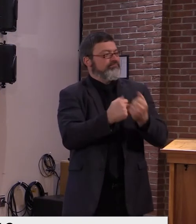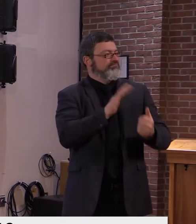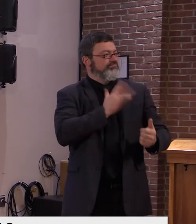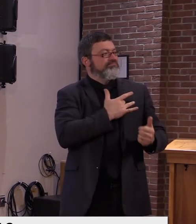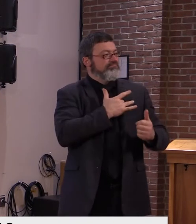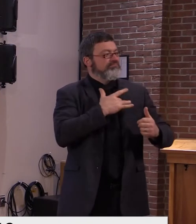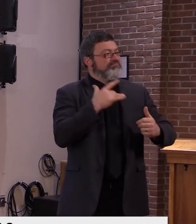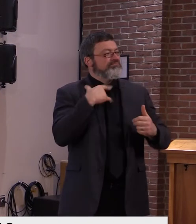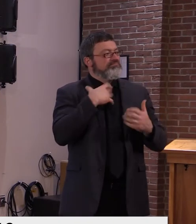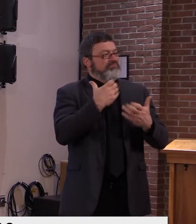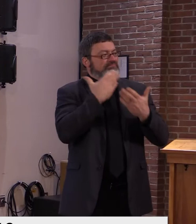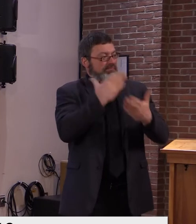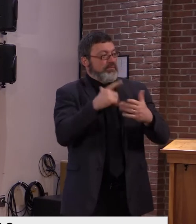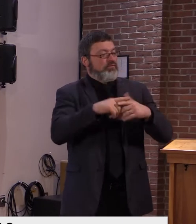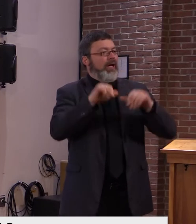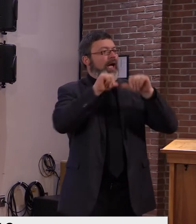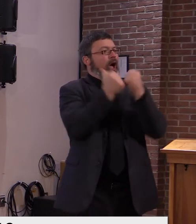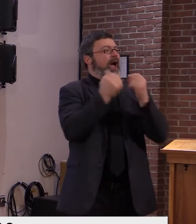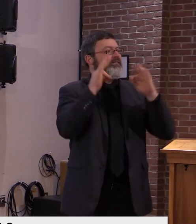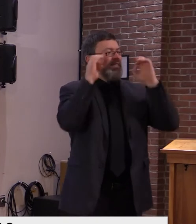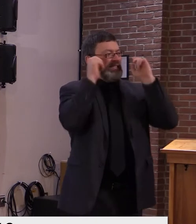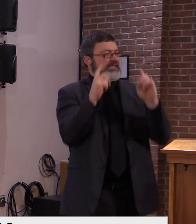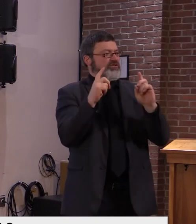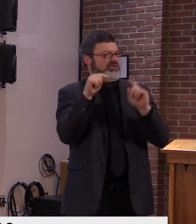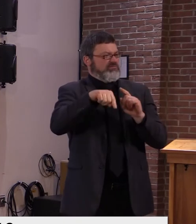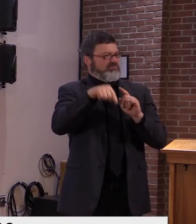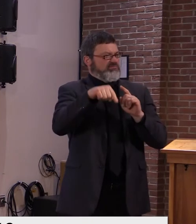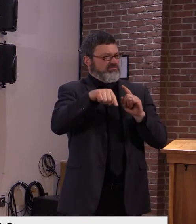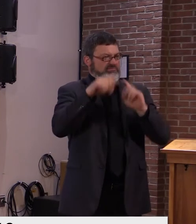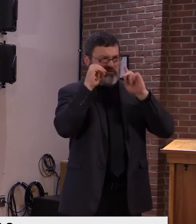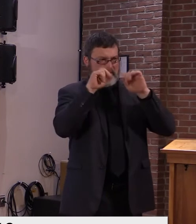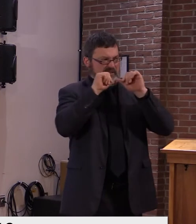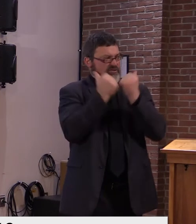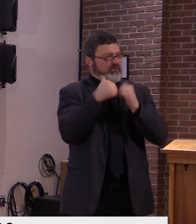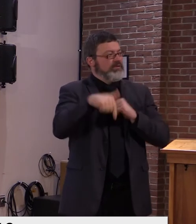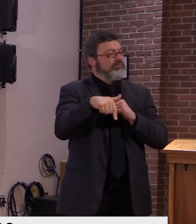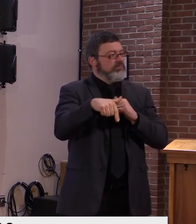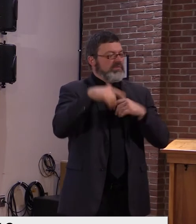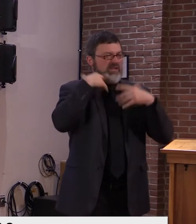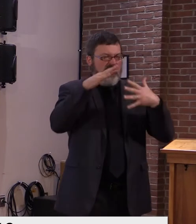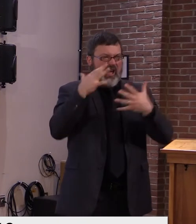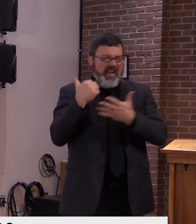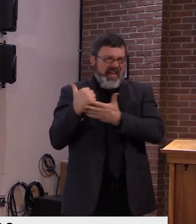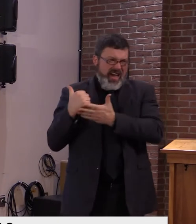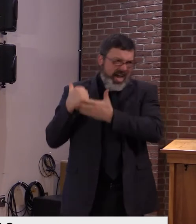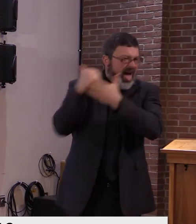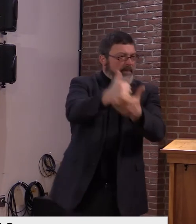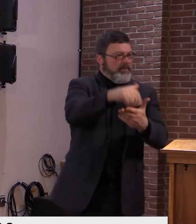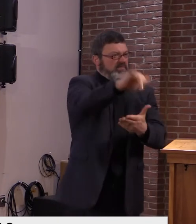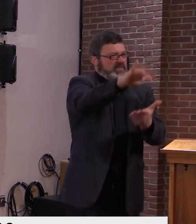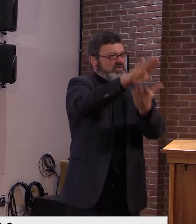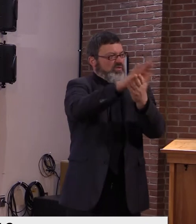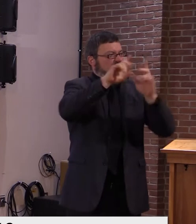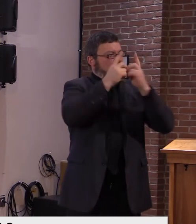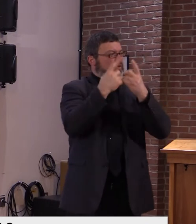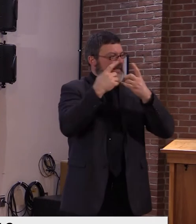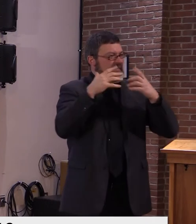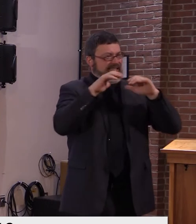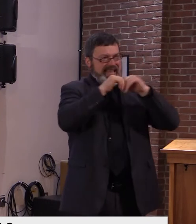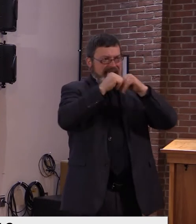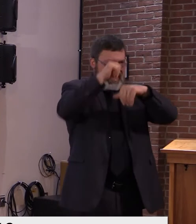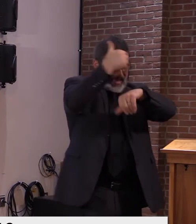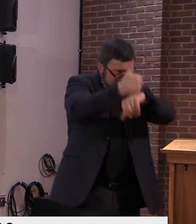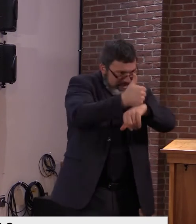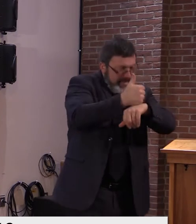AOE project leader was Jill Briggs Campbell, and she was fantastic at answering questions and helping us smooth the AOE, AOT, and National Guard side of